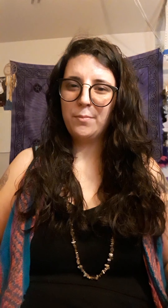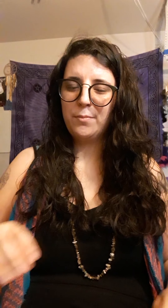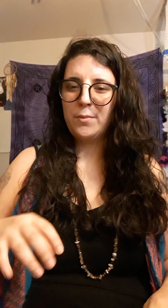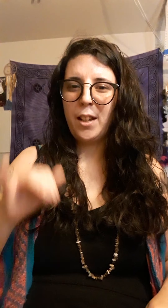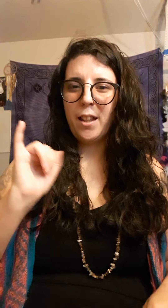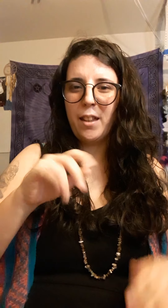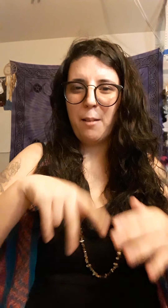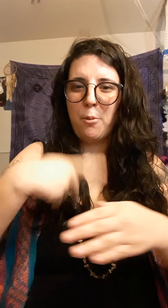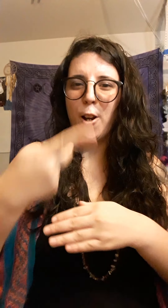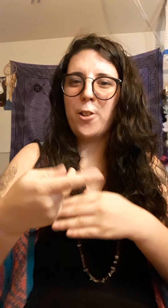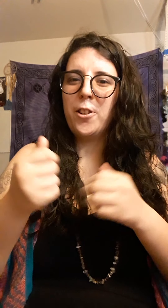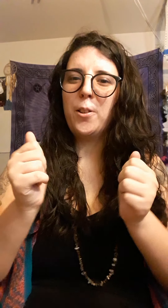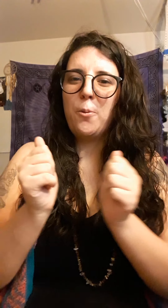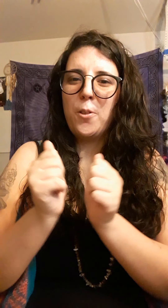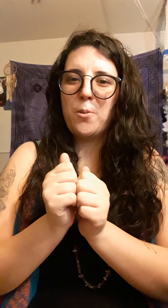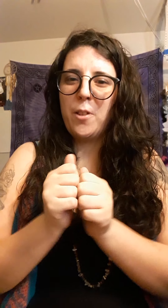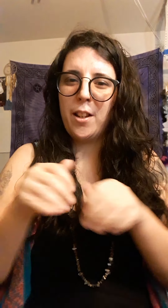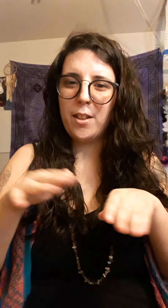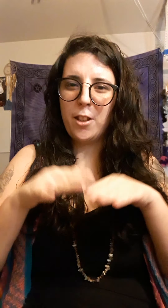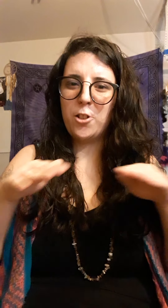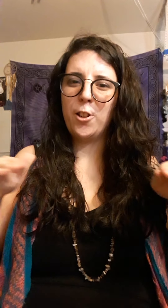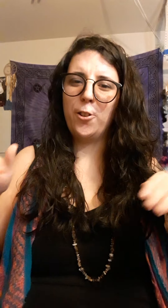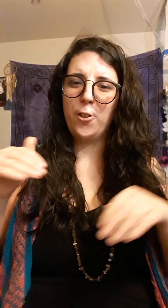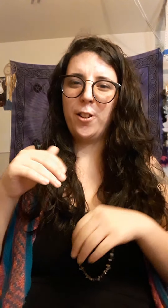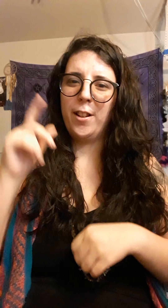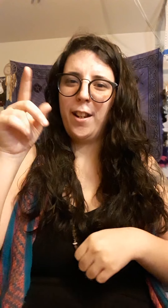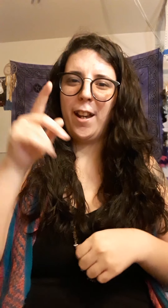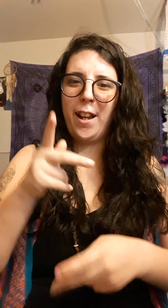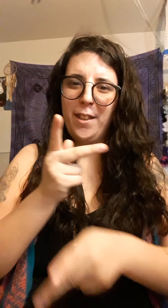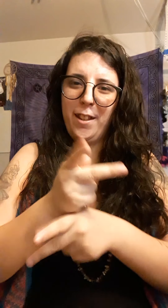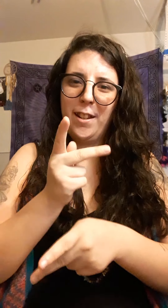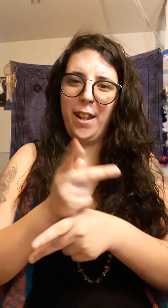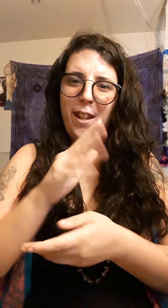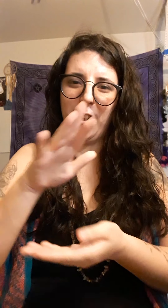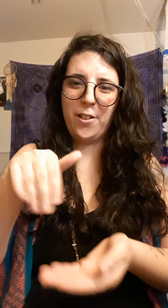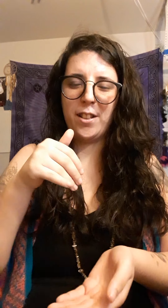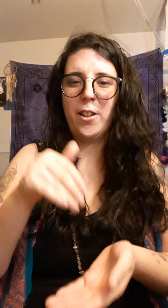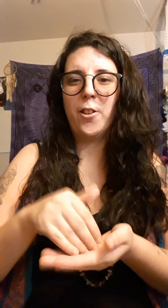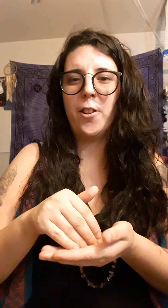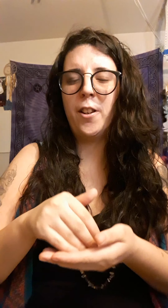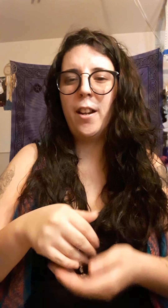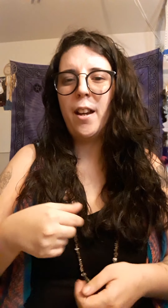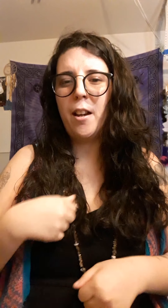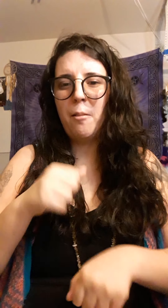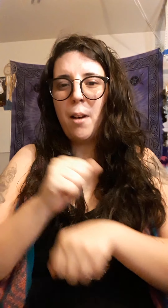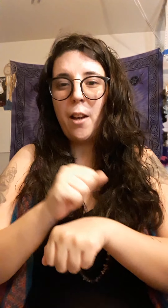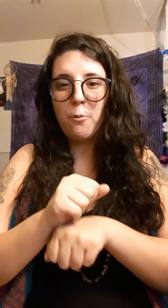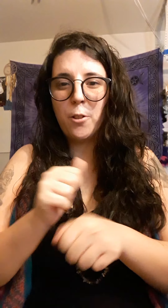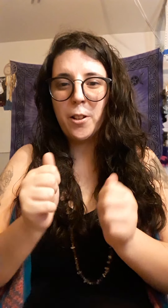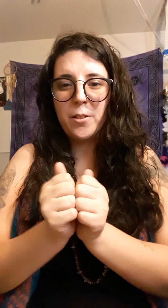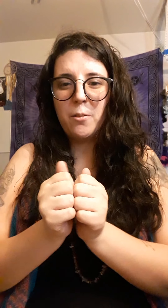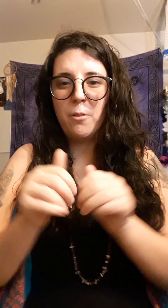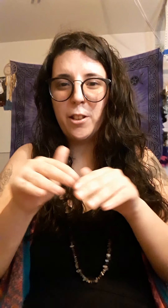That project was with the children at the daycare center. I've worked with